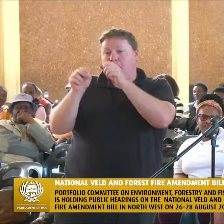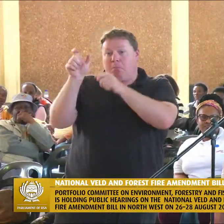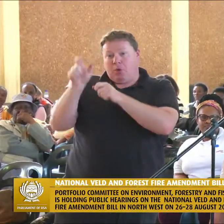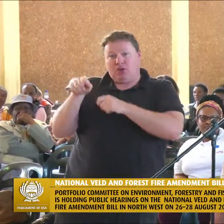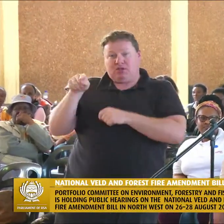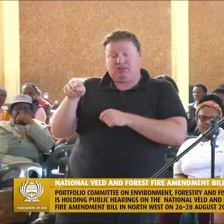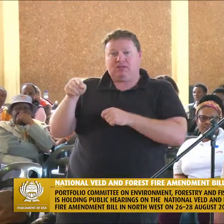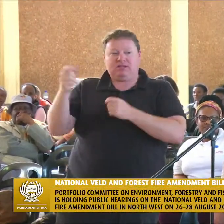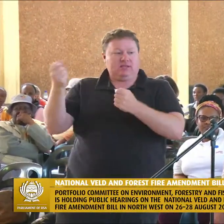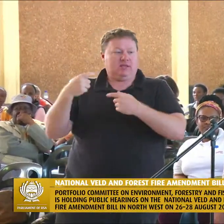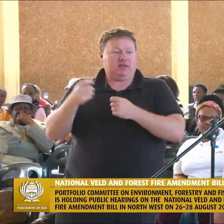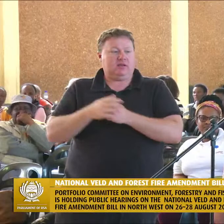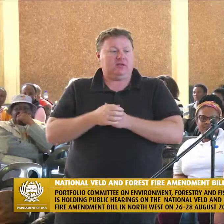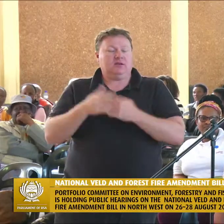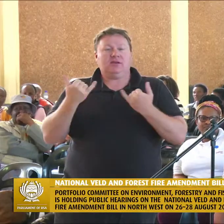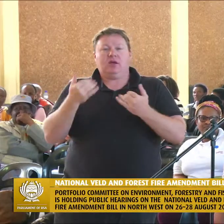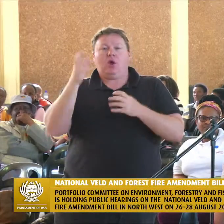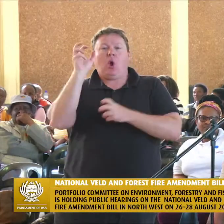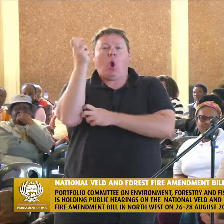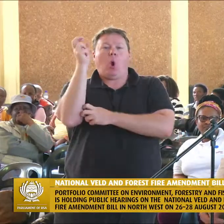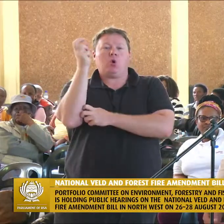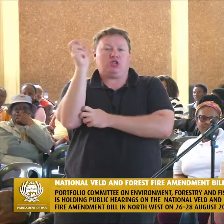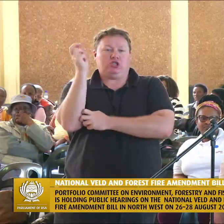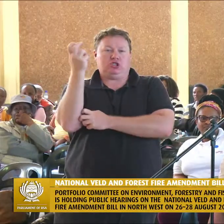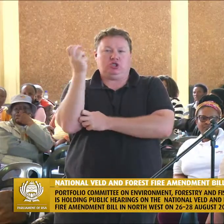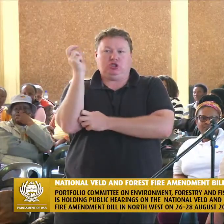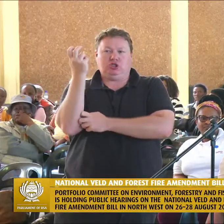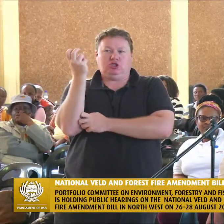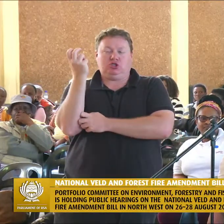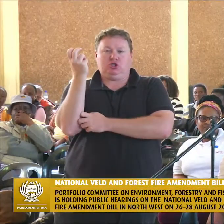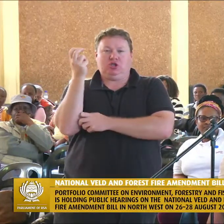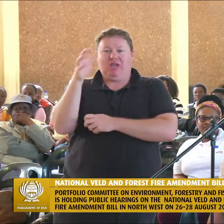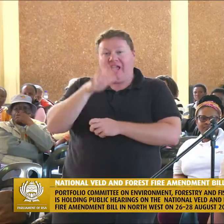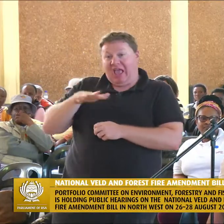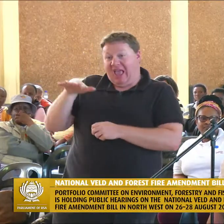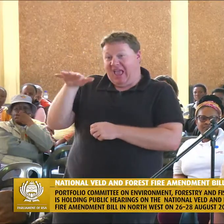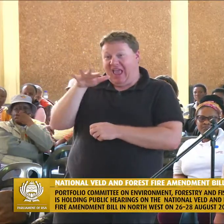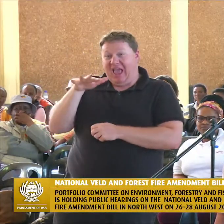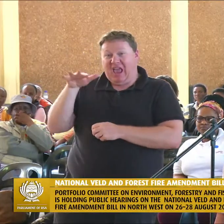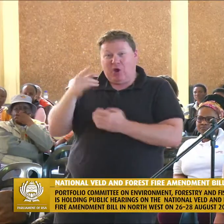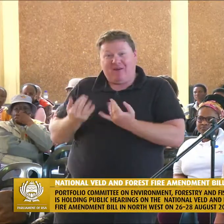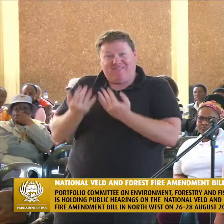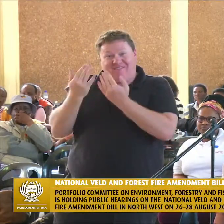we have an orange fire danger index in the bujana district